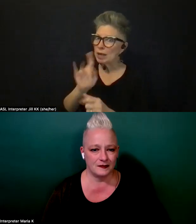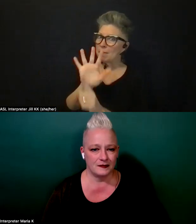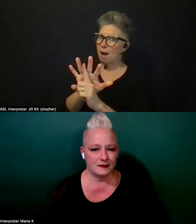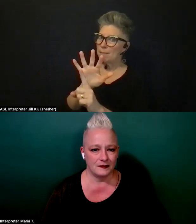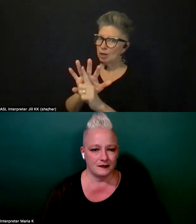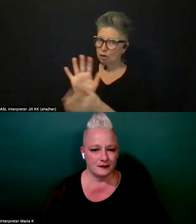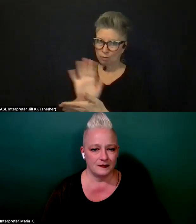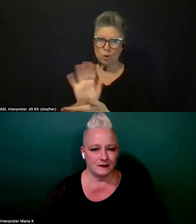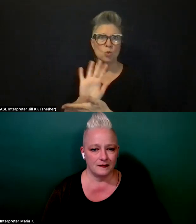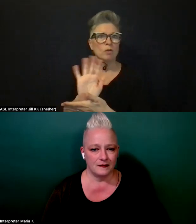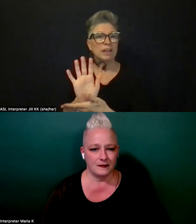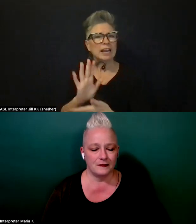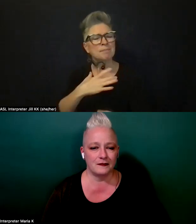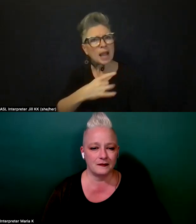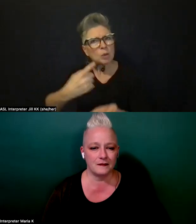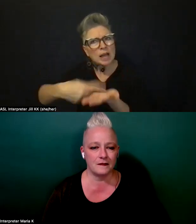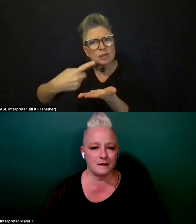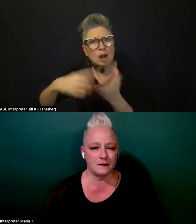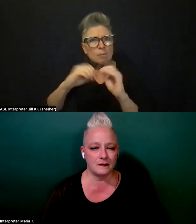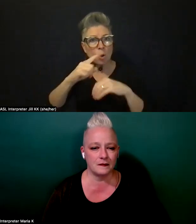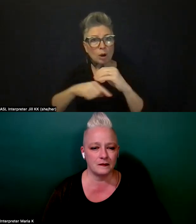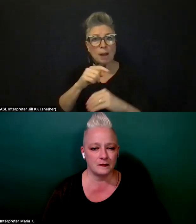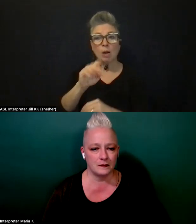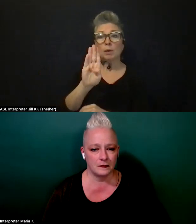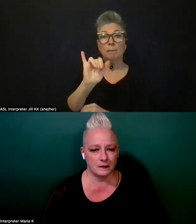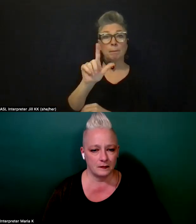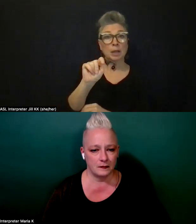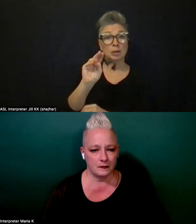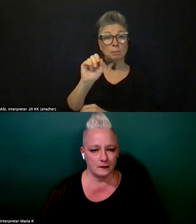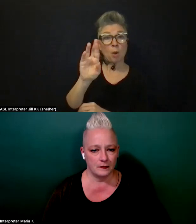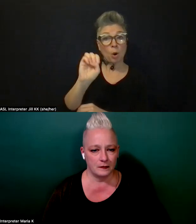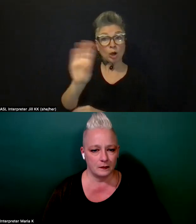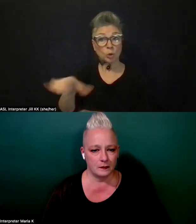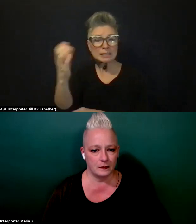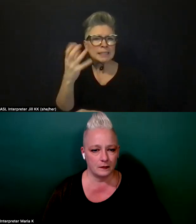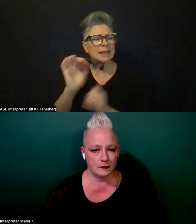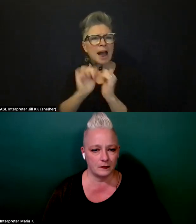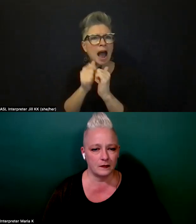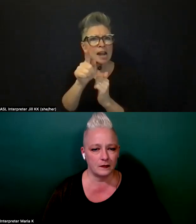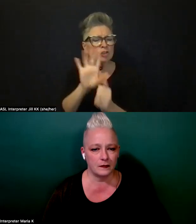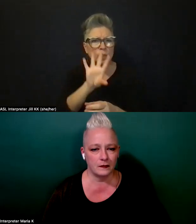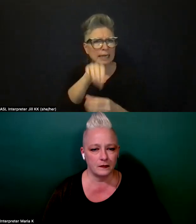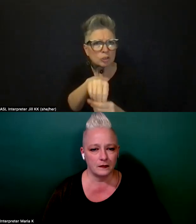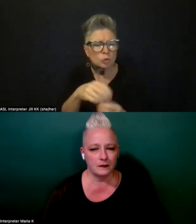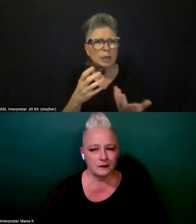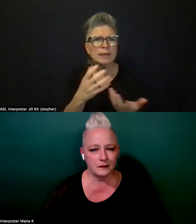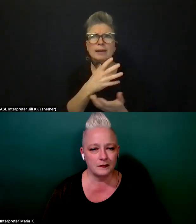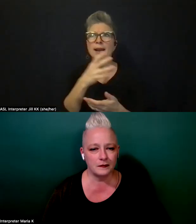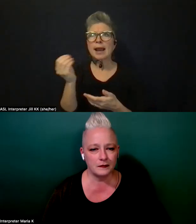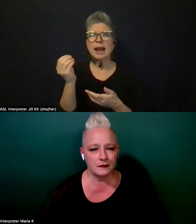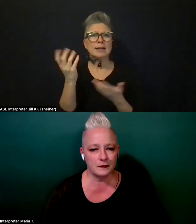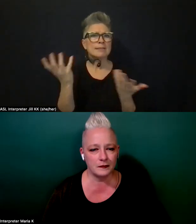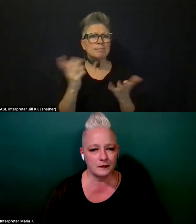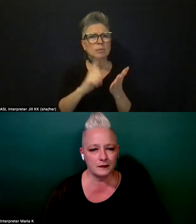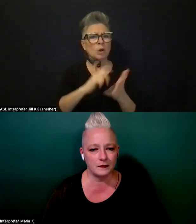movie. I would like to talk more about Biltmore Christmas and how did you get into it and what